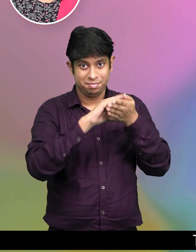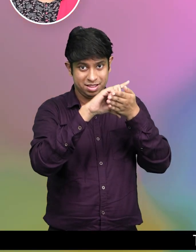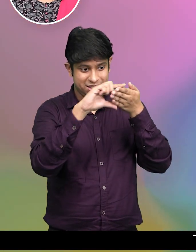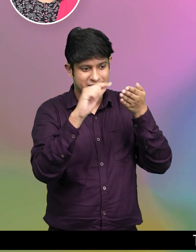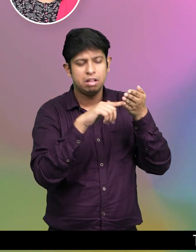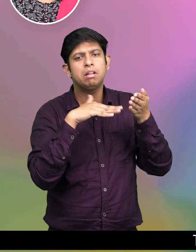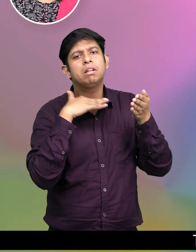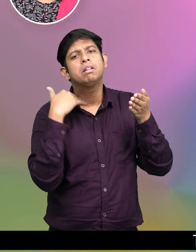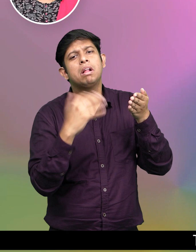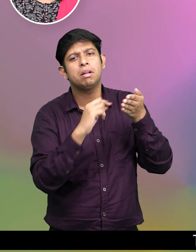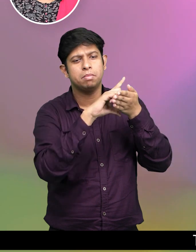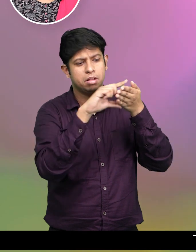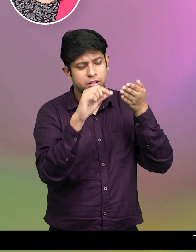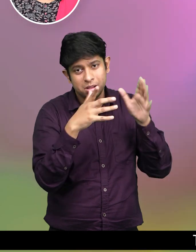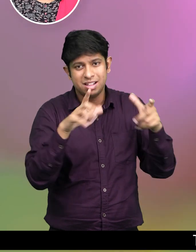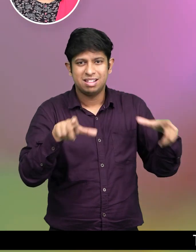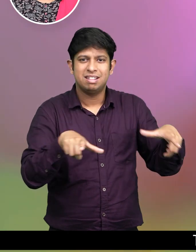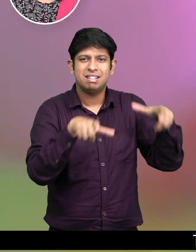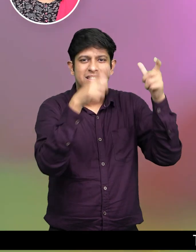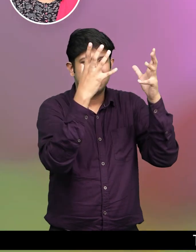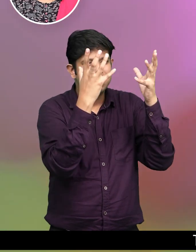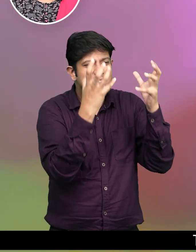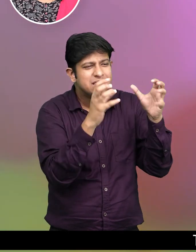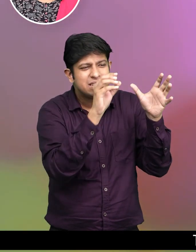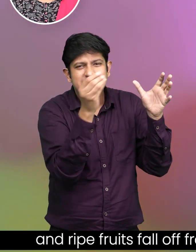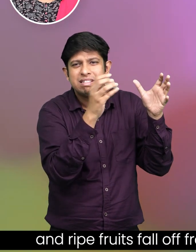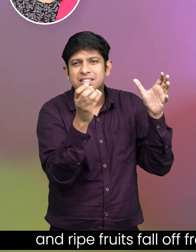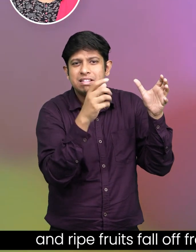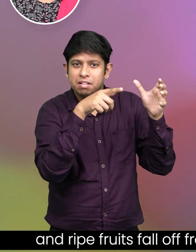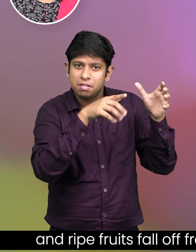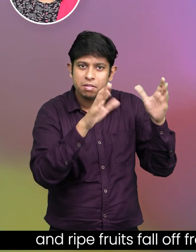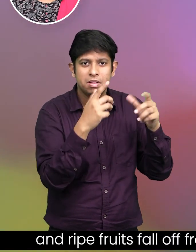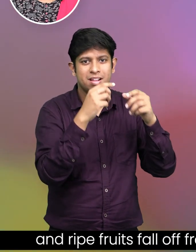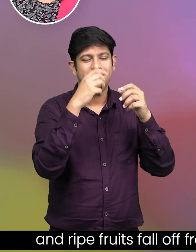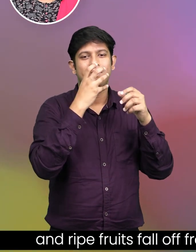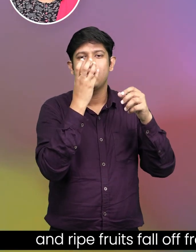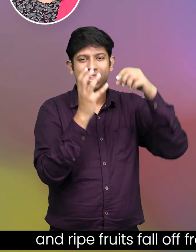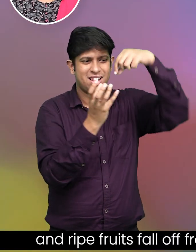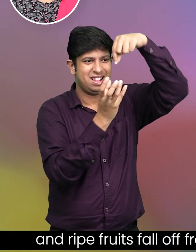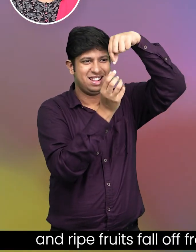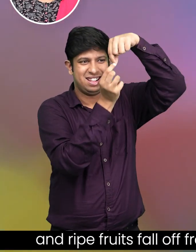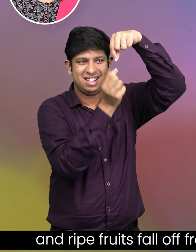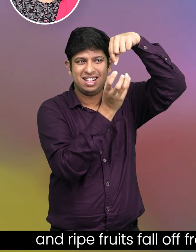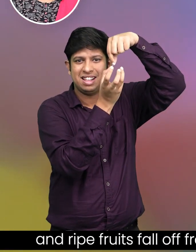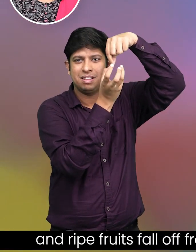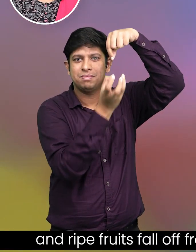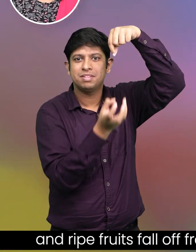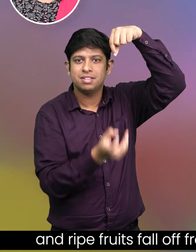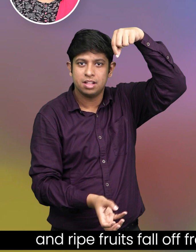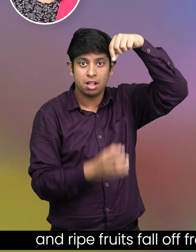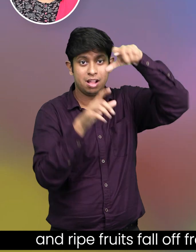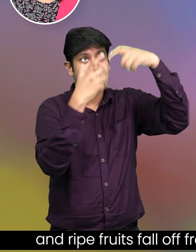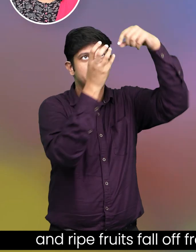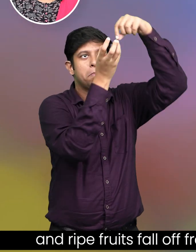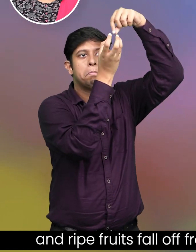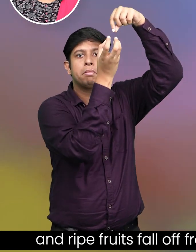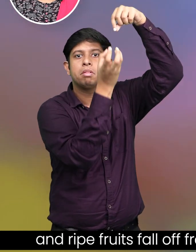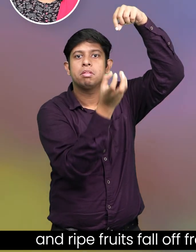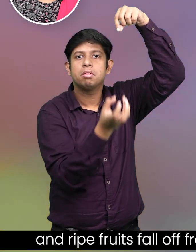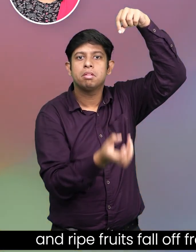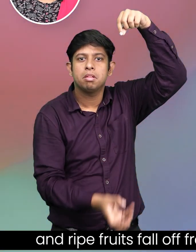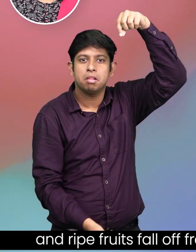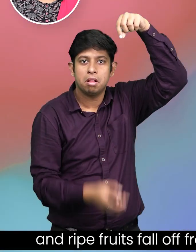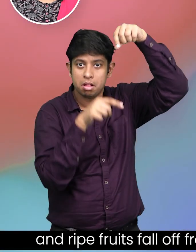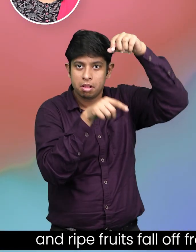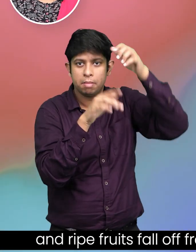The dead leaves, bark, and ripe fruits fall off from the tree to